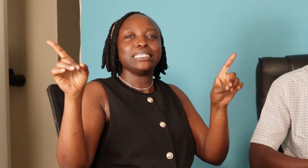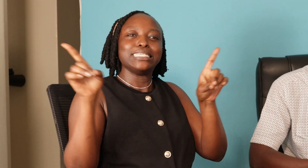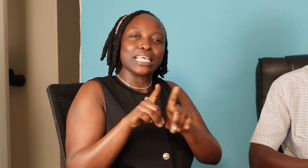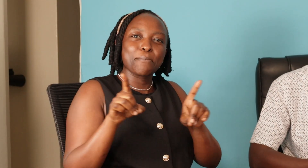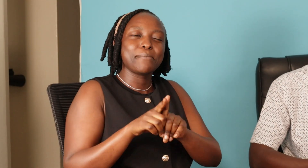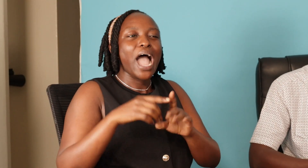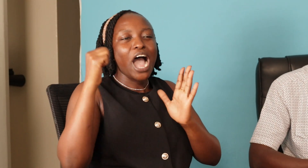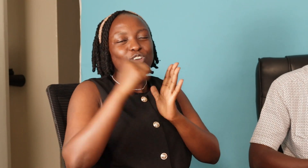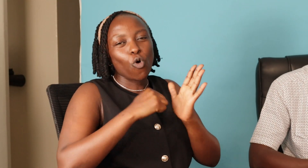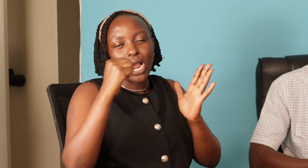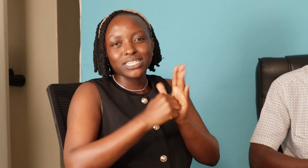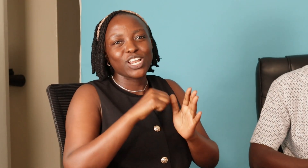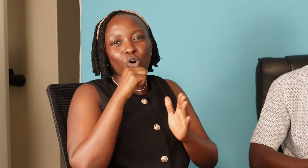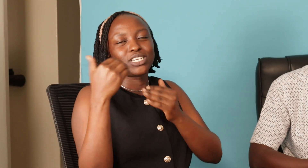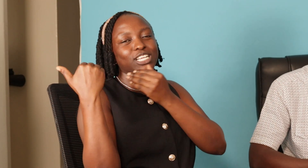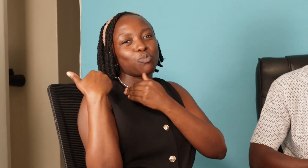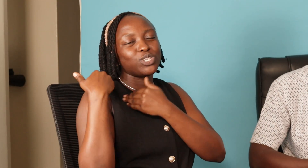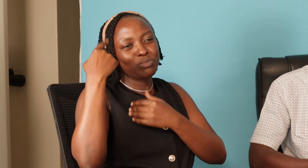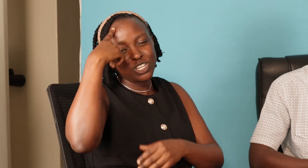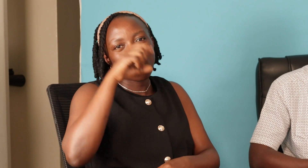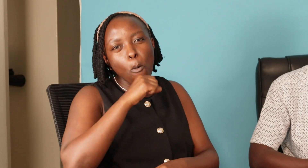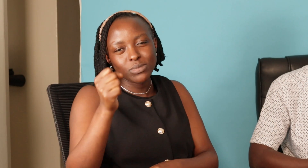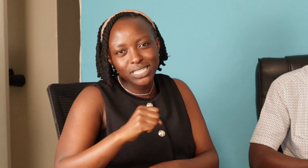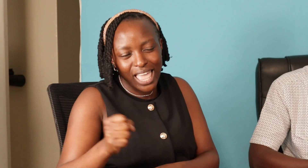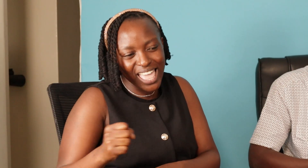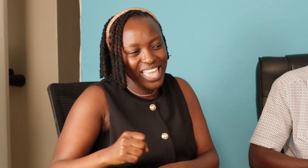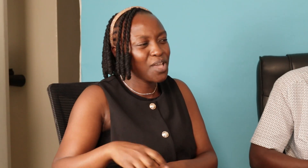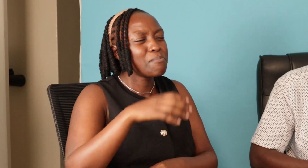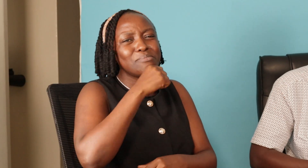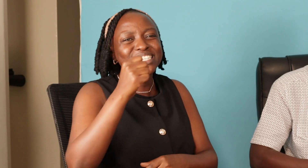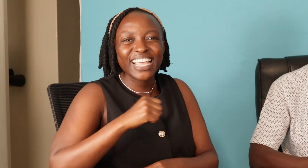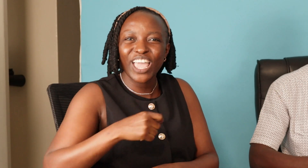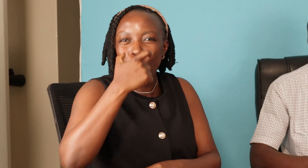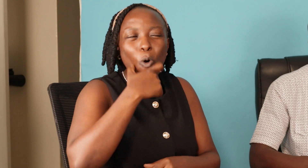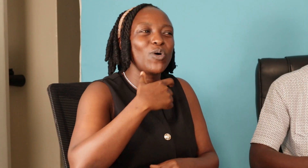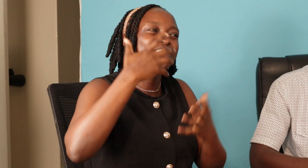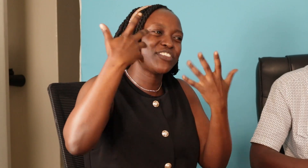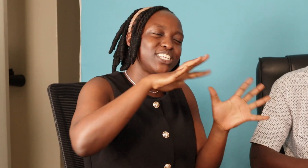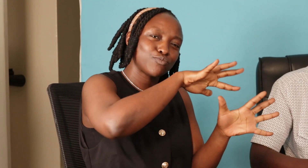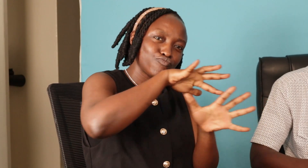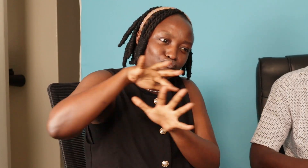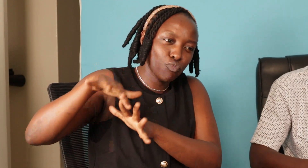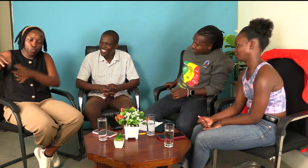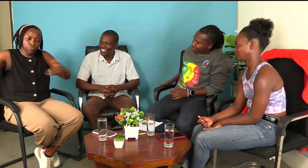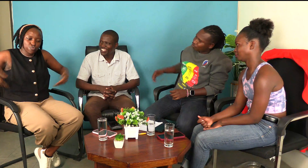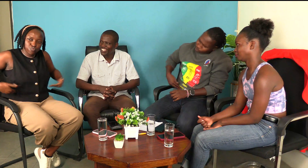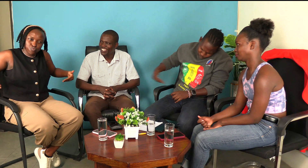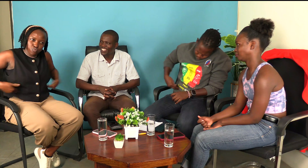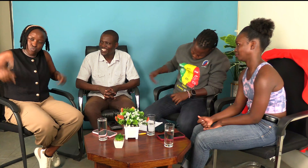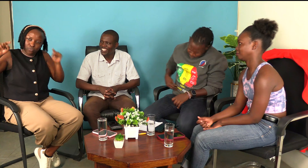never give up on lobbying and advocacy. Advocacy is also not the responsibility of the elderly people, the old people in the community. Yeah.